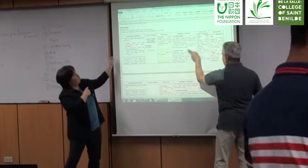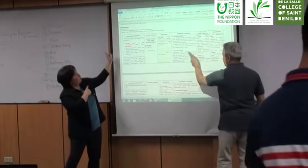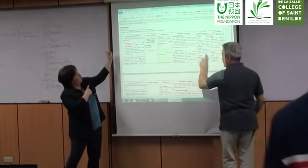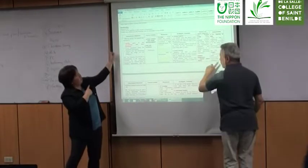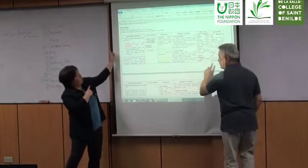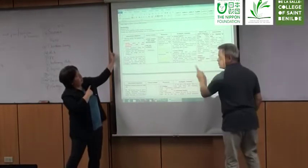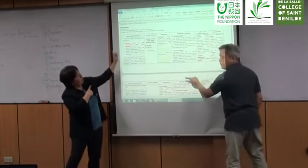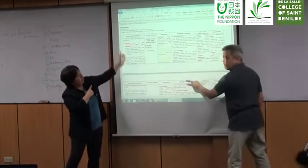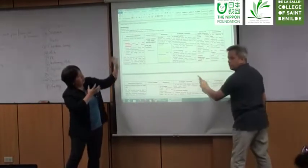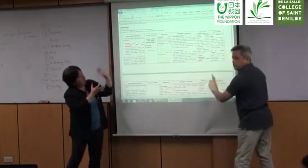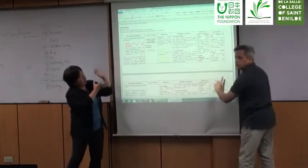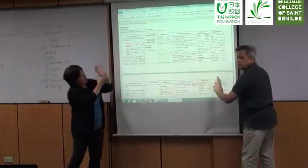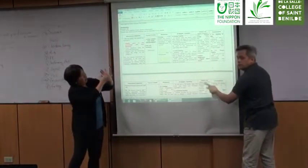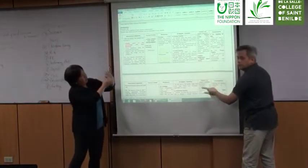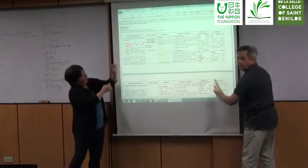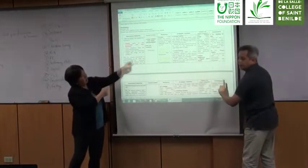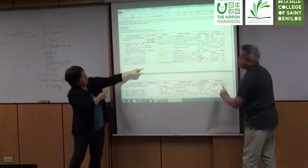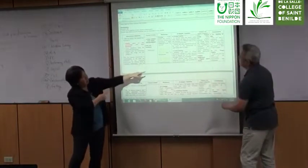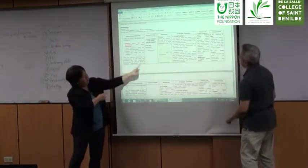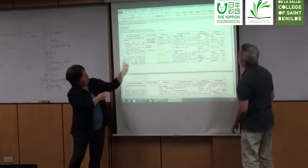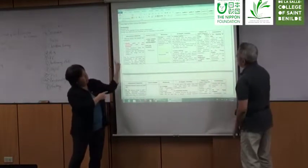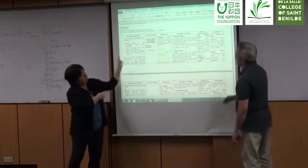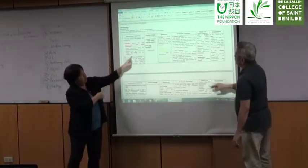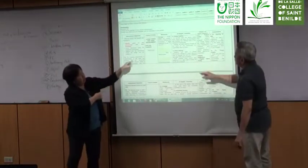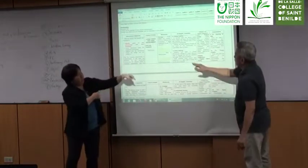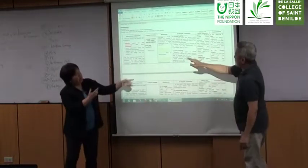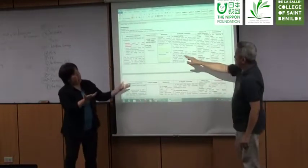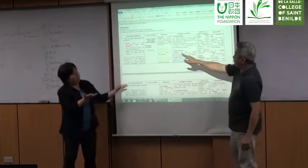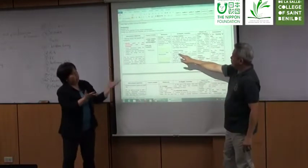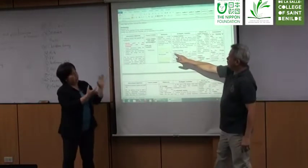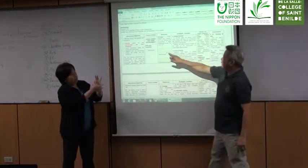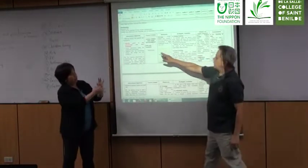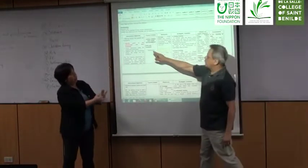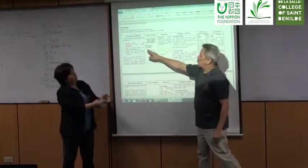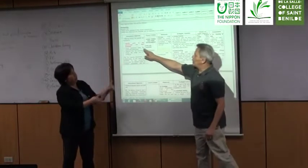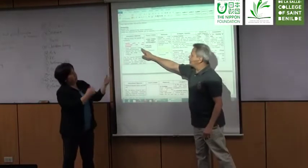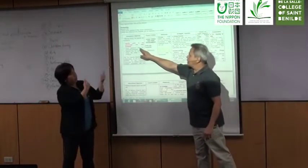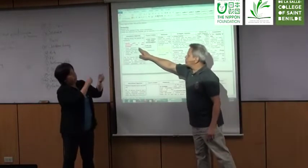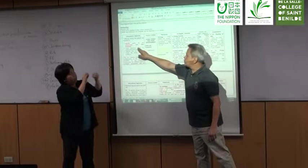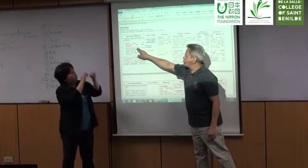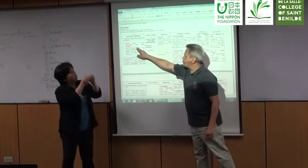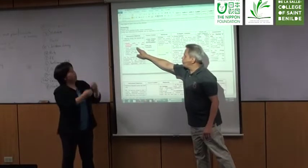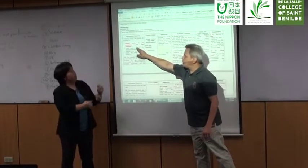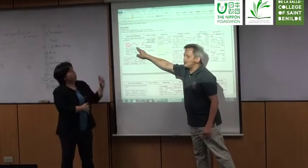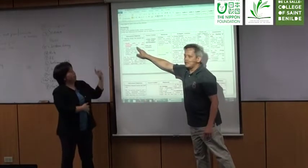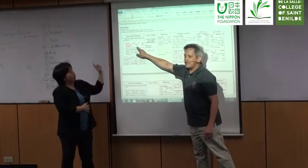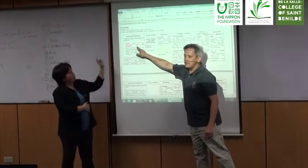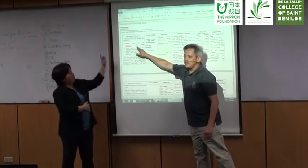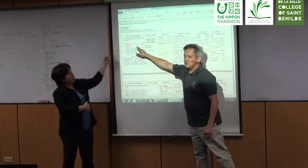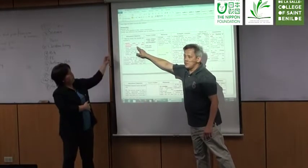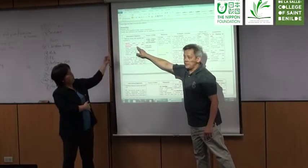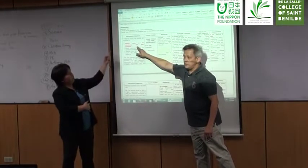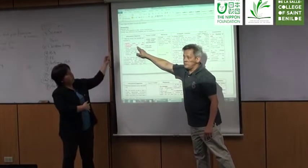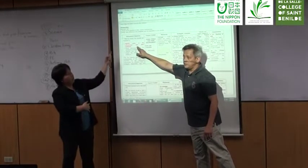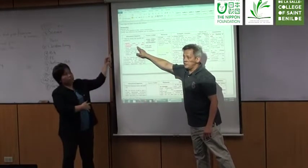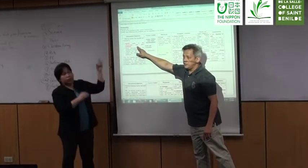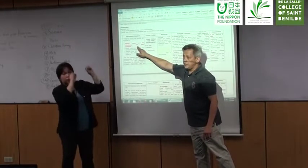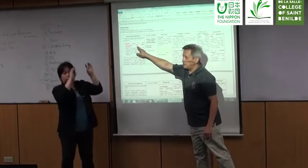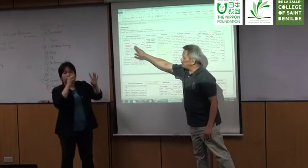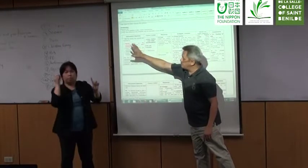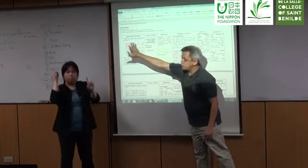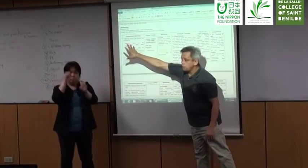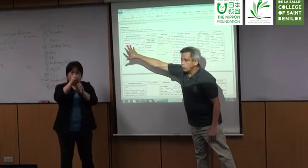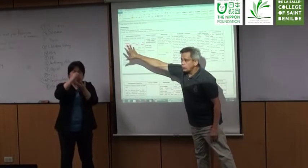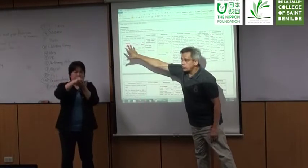certain sequence where it should be. So after what the teacher should be doing is that writing the objectives and the